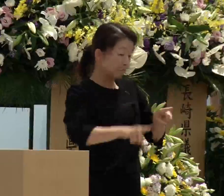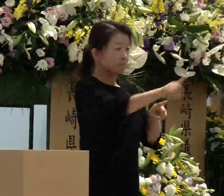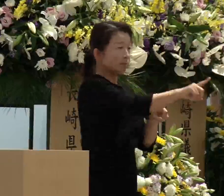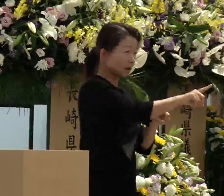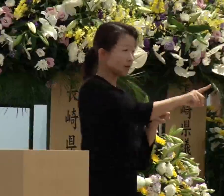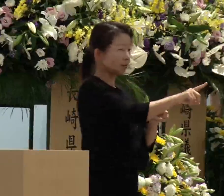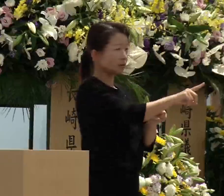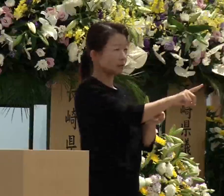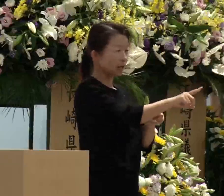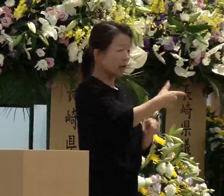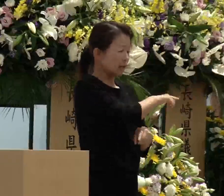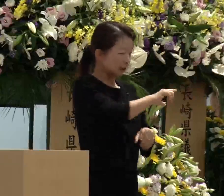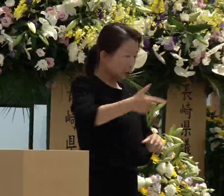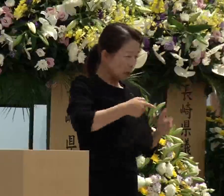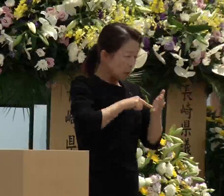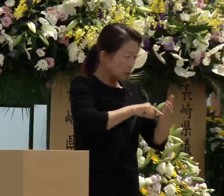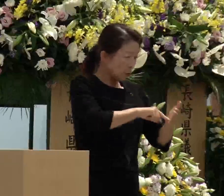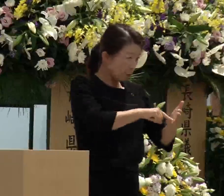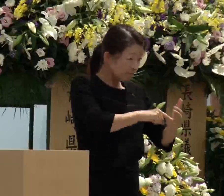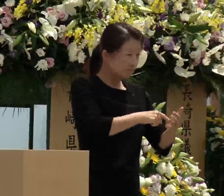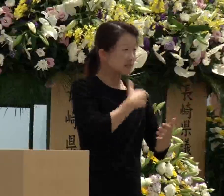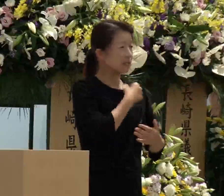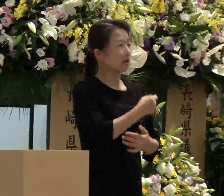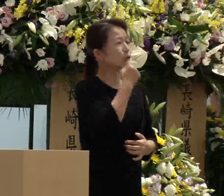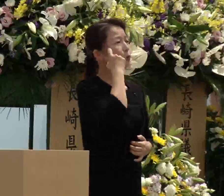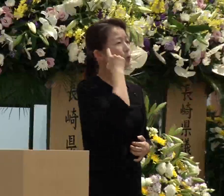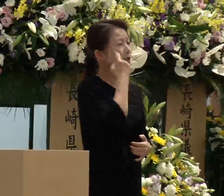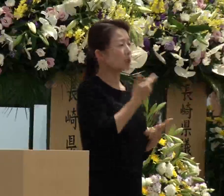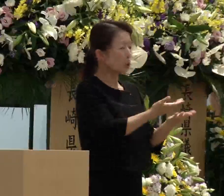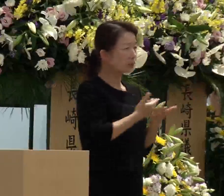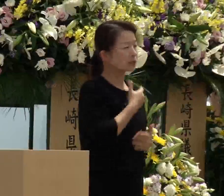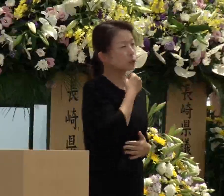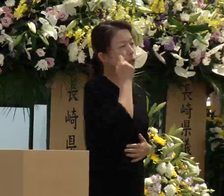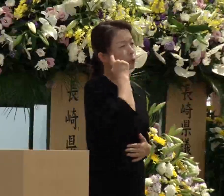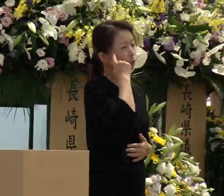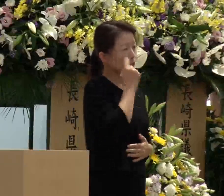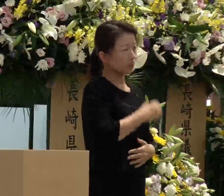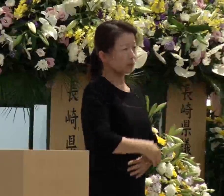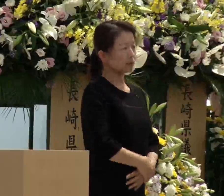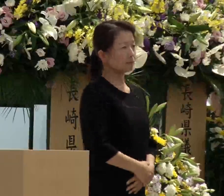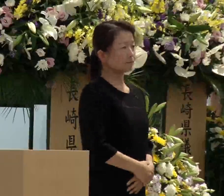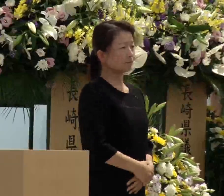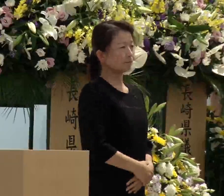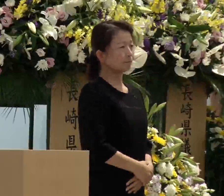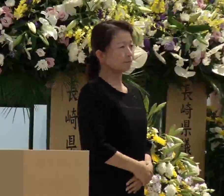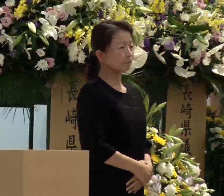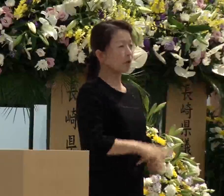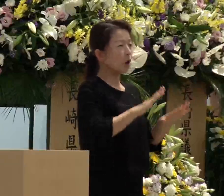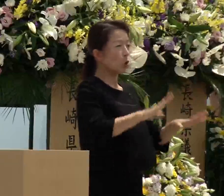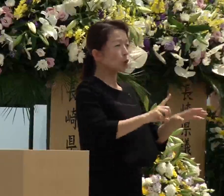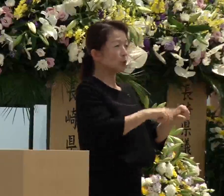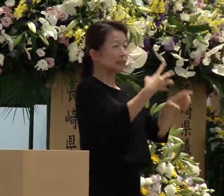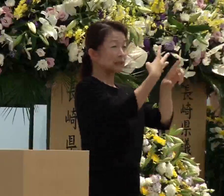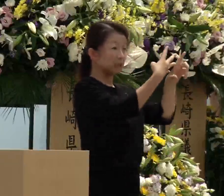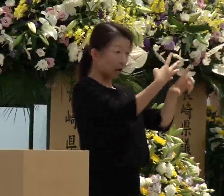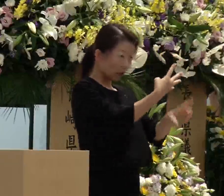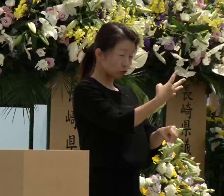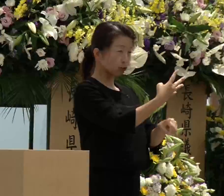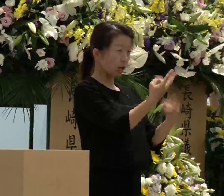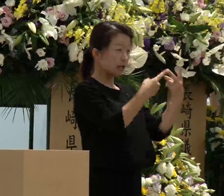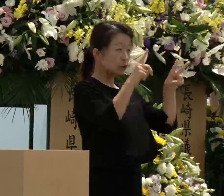devastation by spearheading the international community's move towards realizing a world without nuclear weapons.